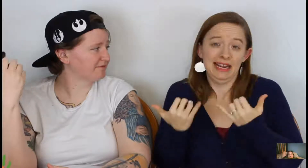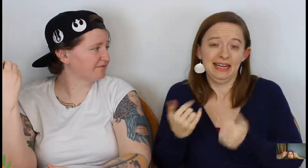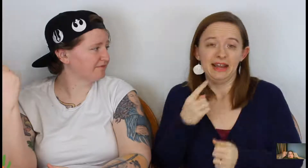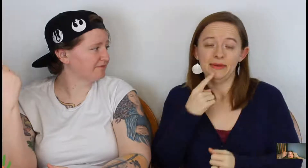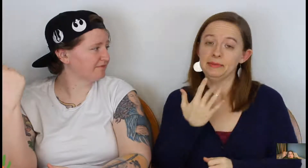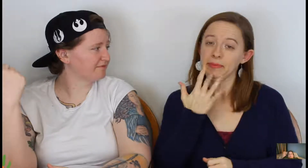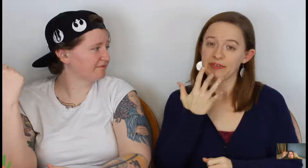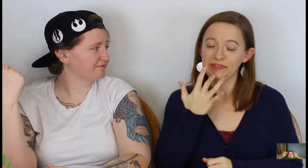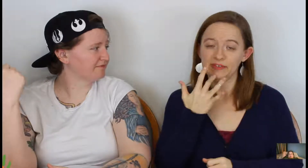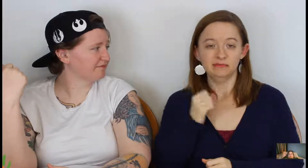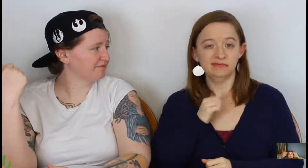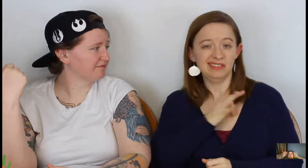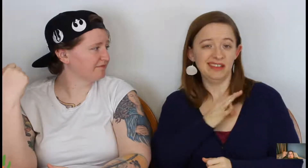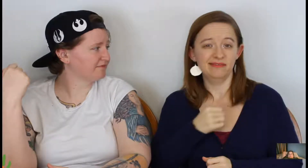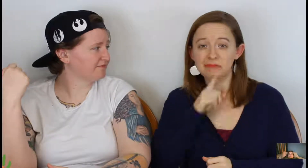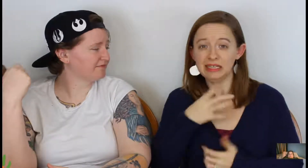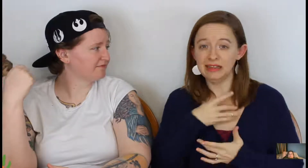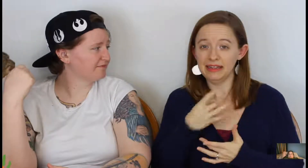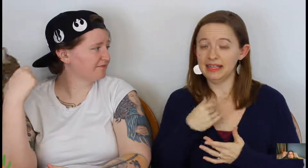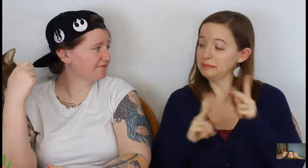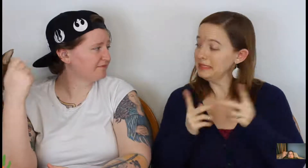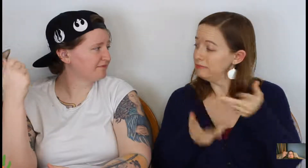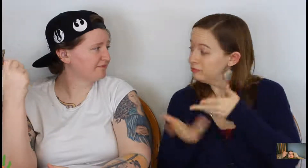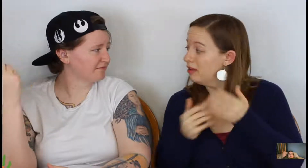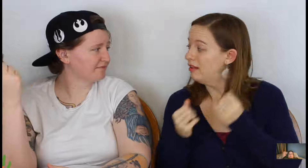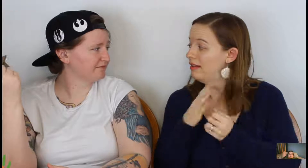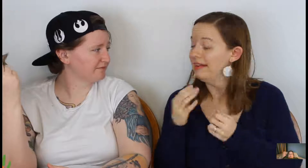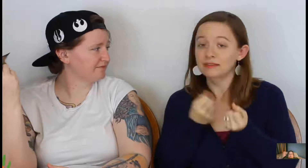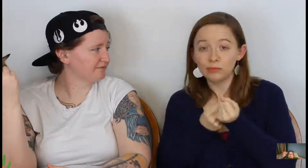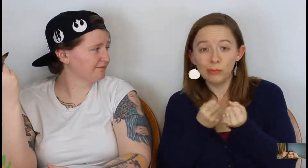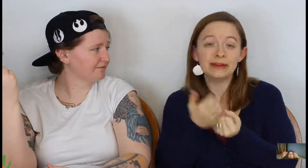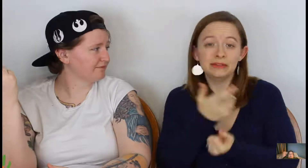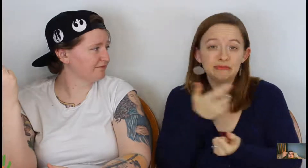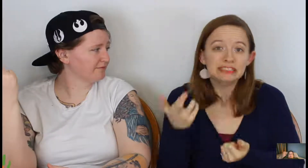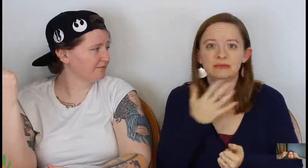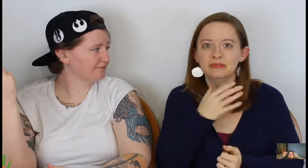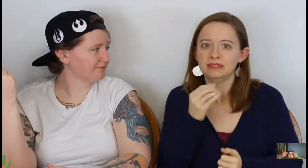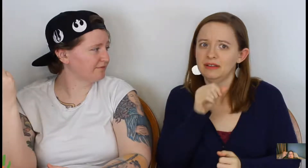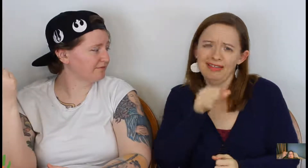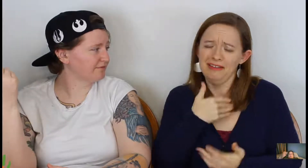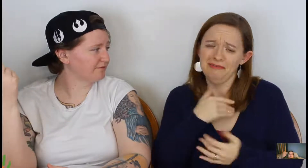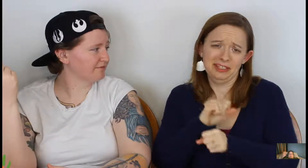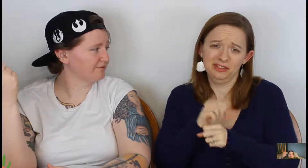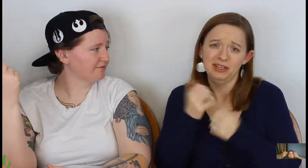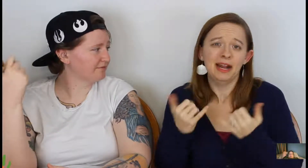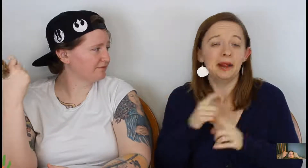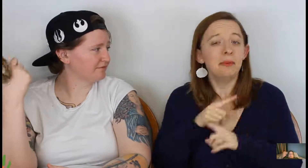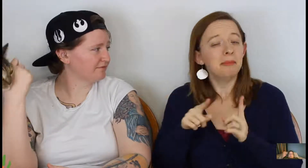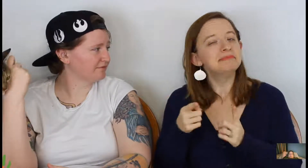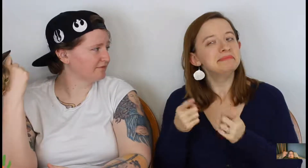but I would say right now I prefer the staff because I like the people I work with and all the support, and I love